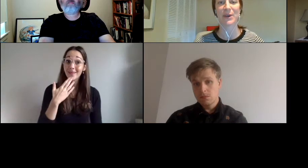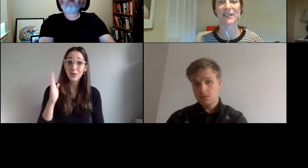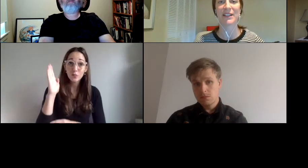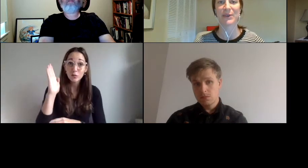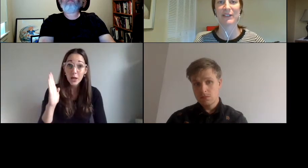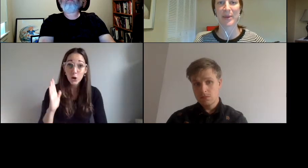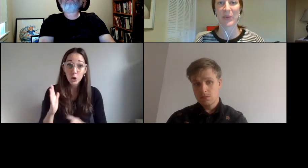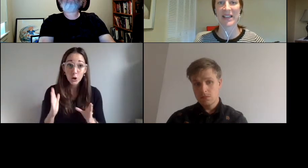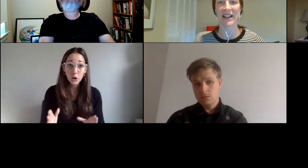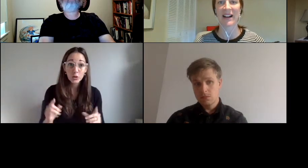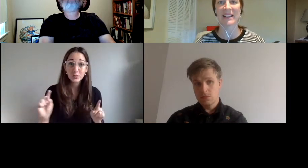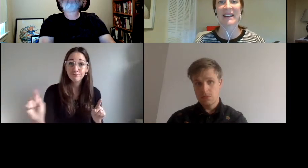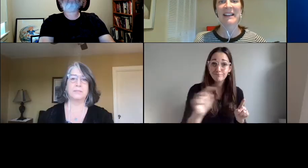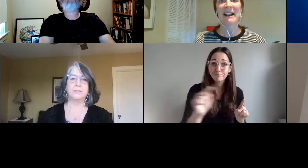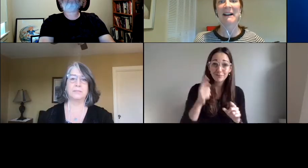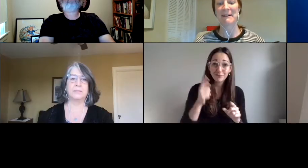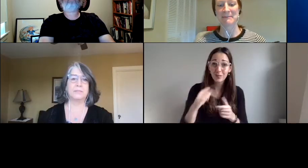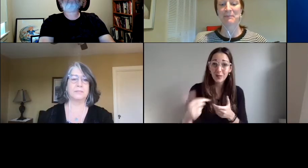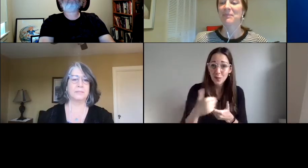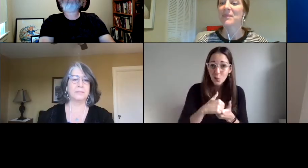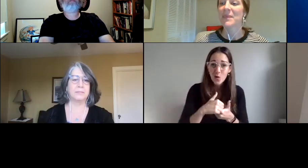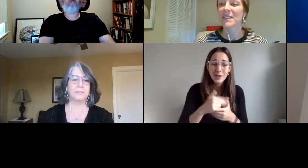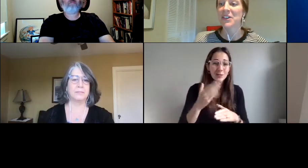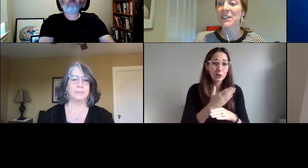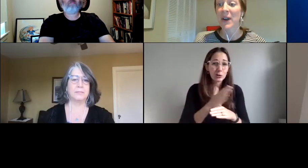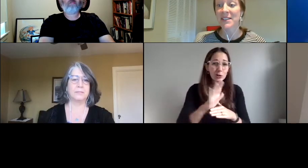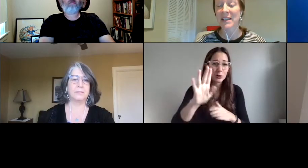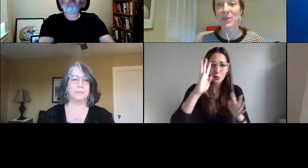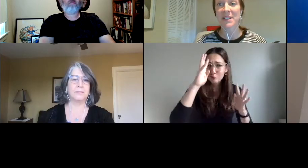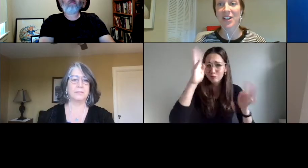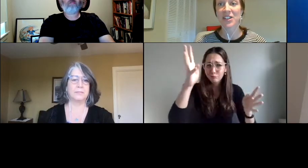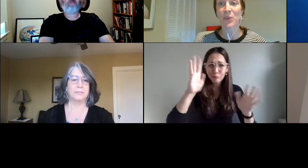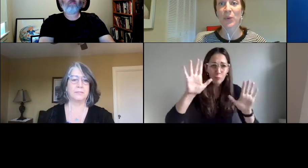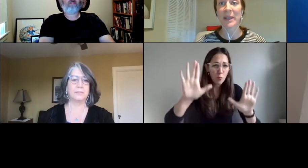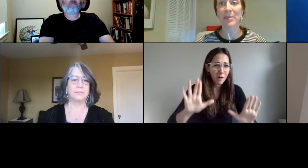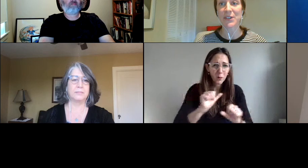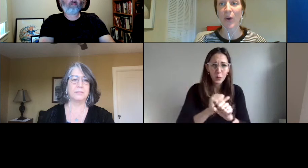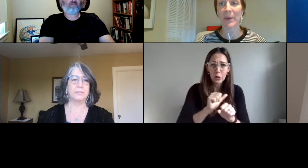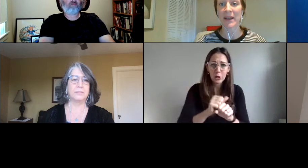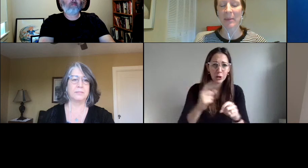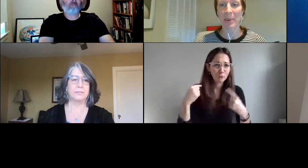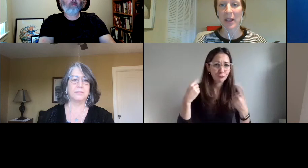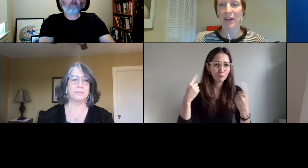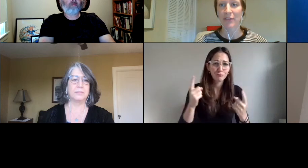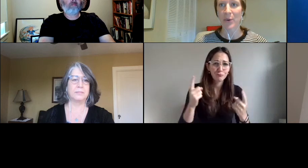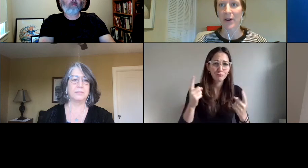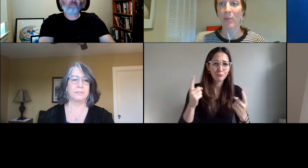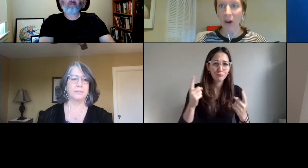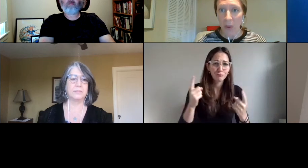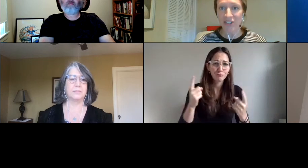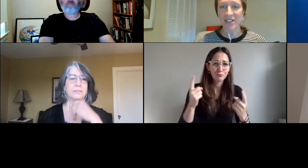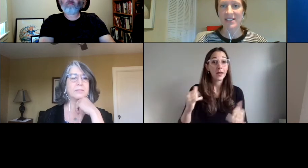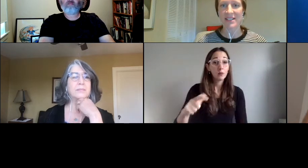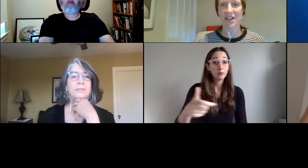innovative work that you have been working on. During this roundtable discussion, we'll be able to open it up for